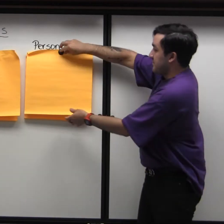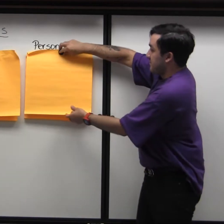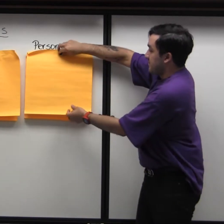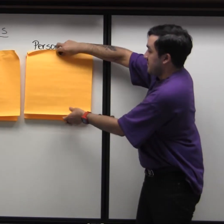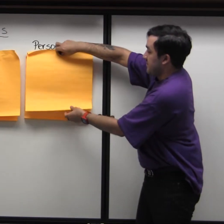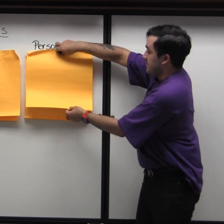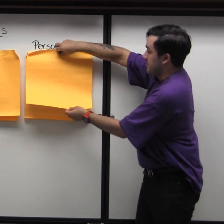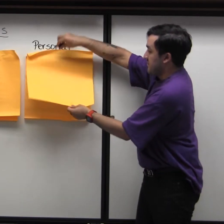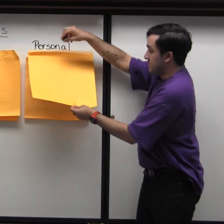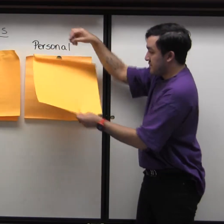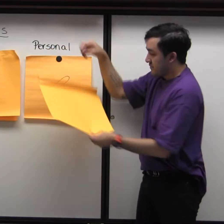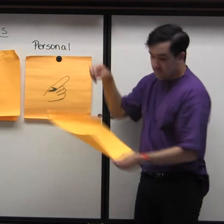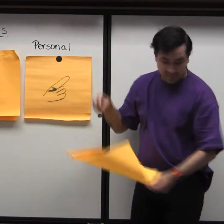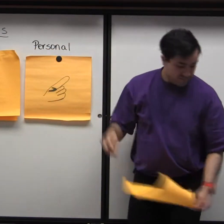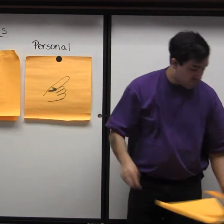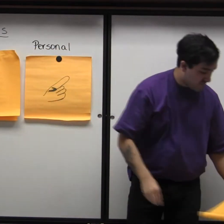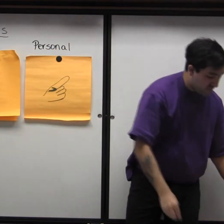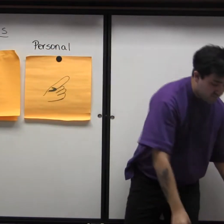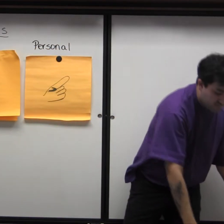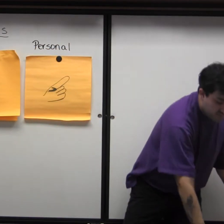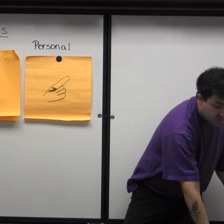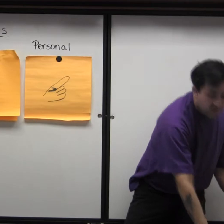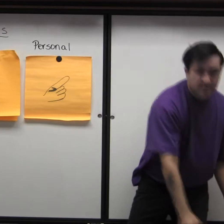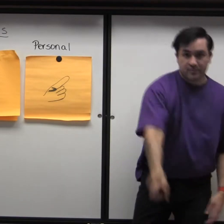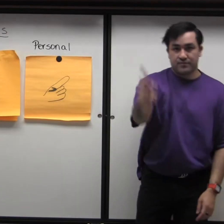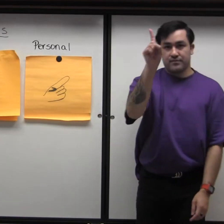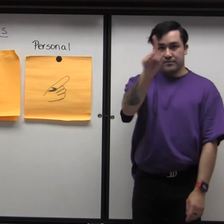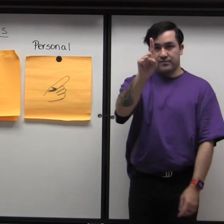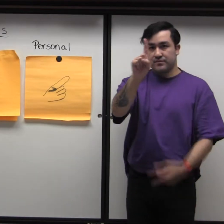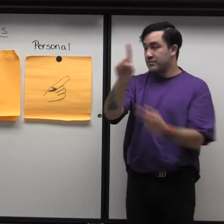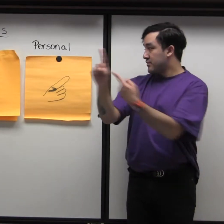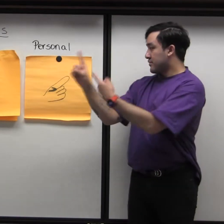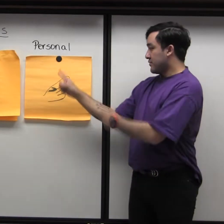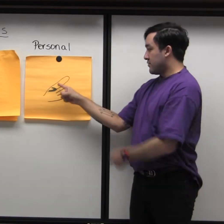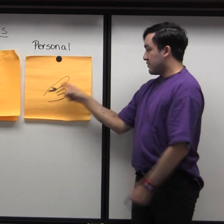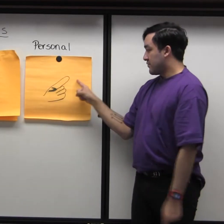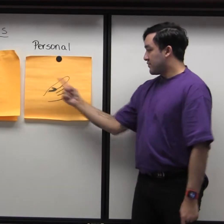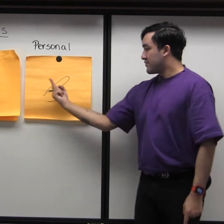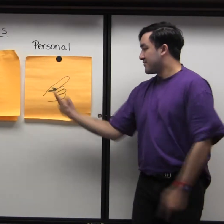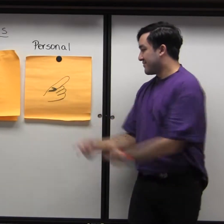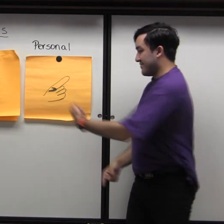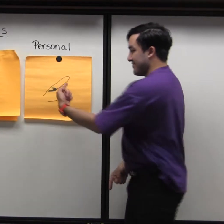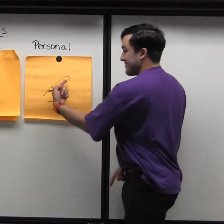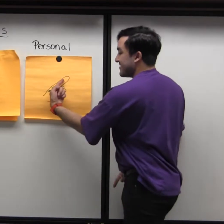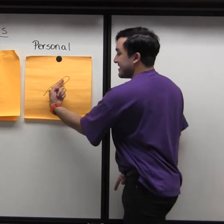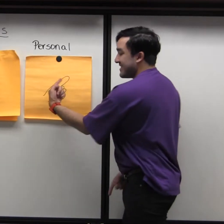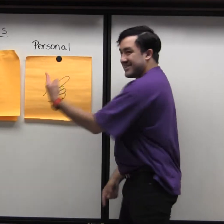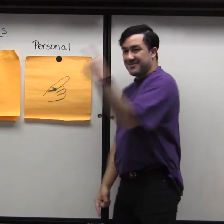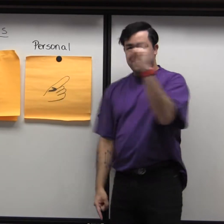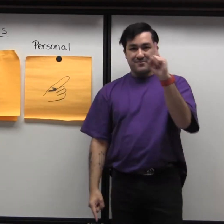to be using for personal pronouns is this one hand shape, right? So we're going to be pointing. Please excuse my